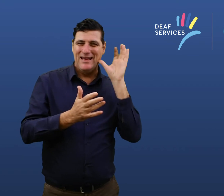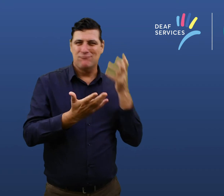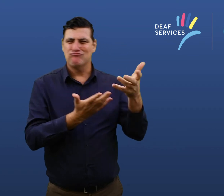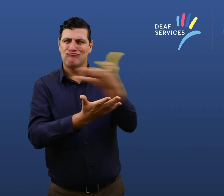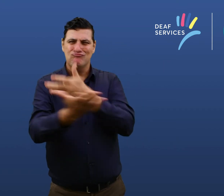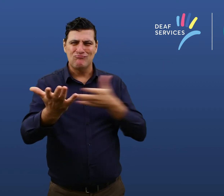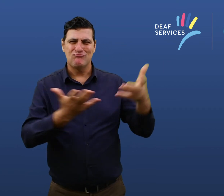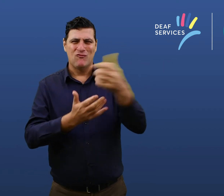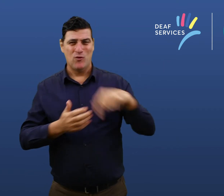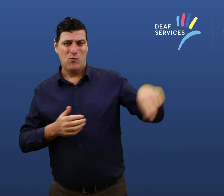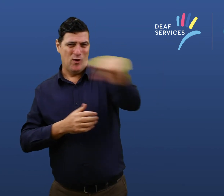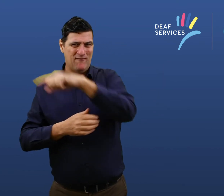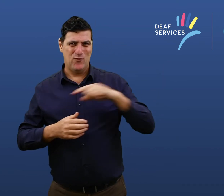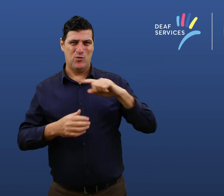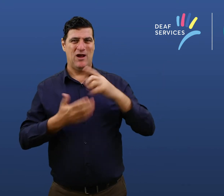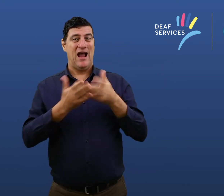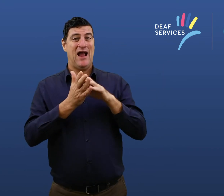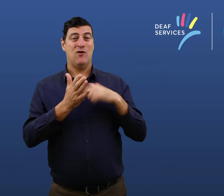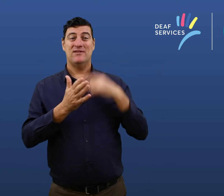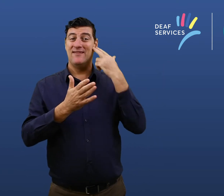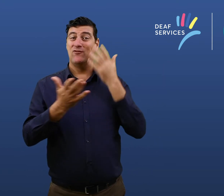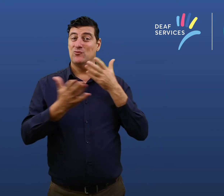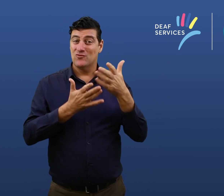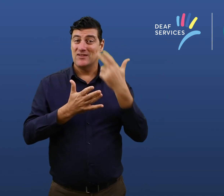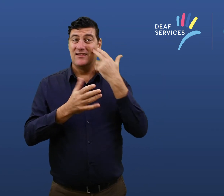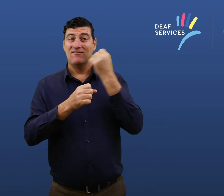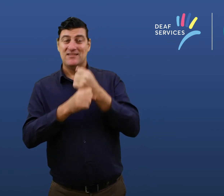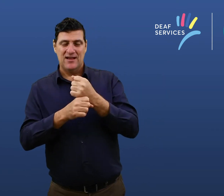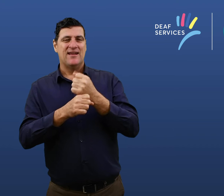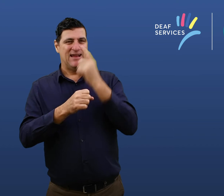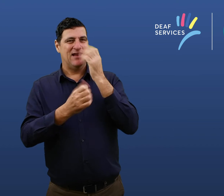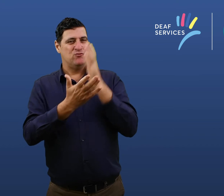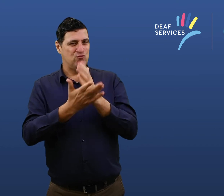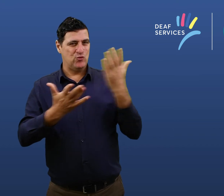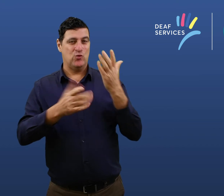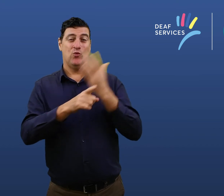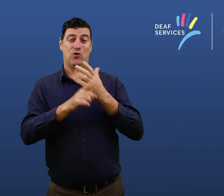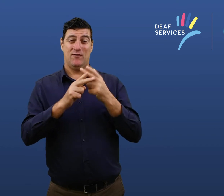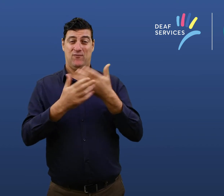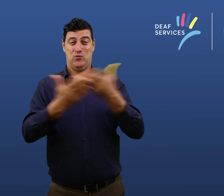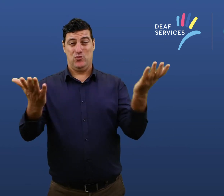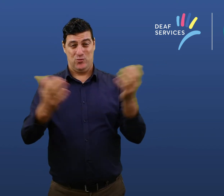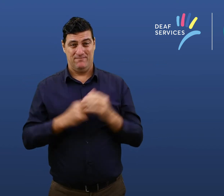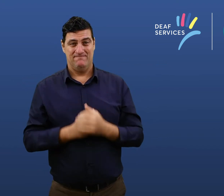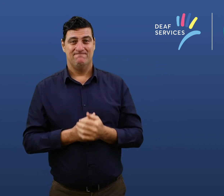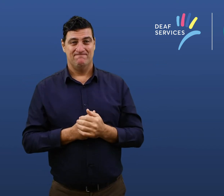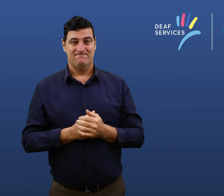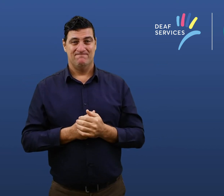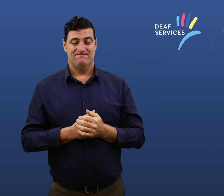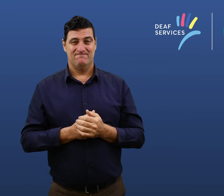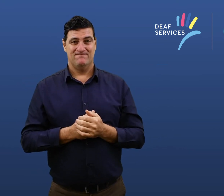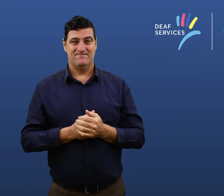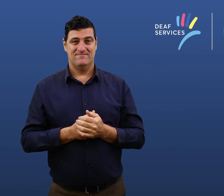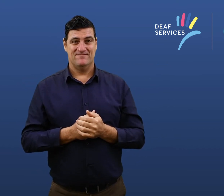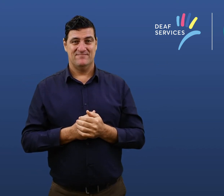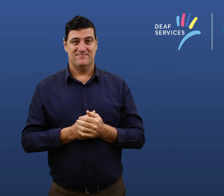us. We're looking forward to hearing some feedback from you all about how Deaf Services and the Deaf Society can really work